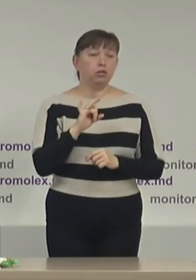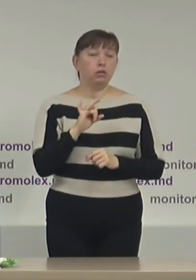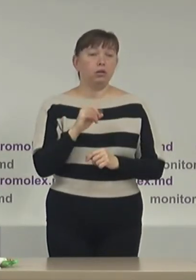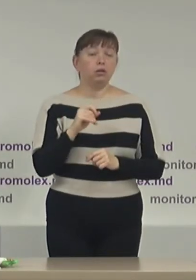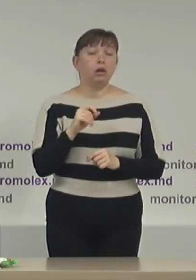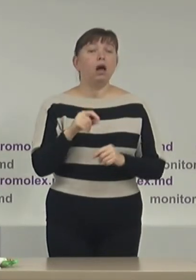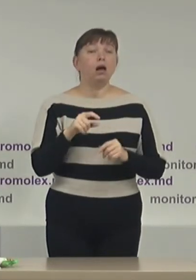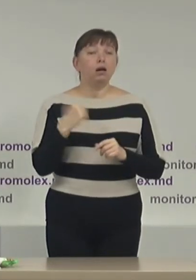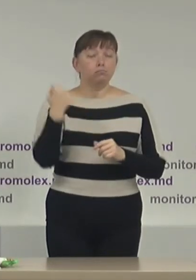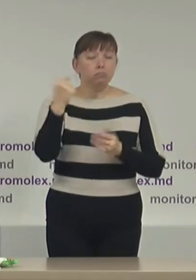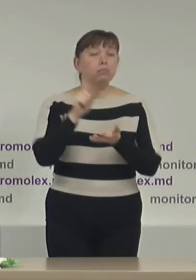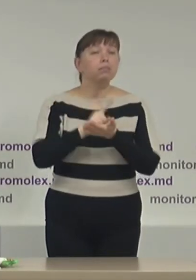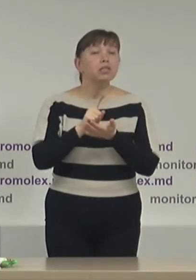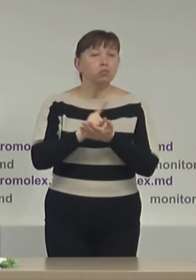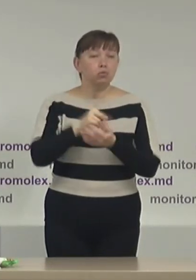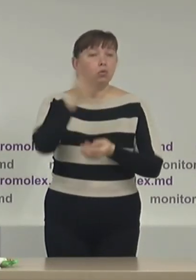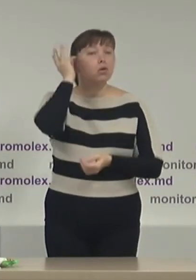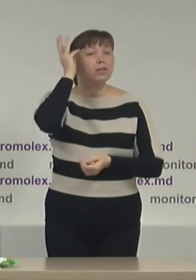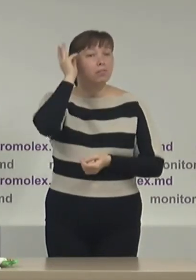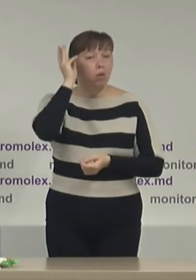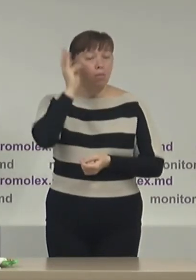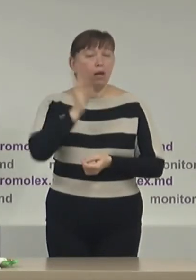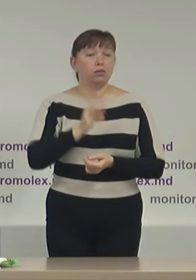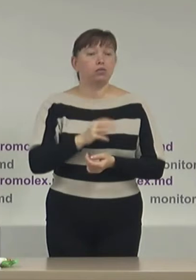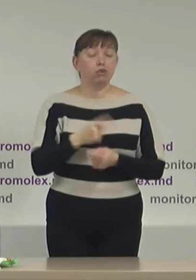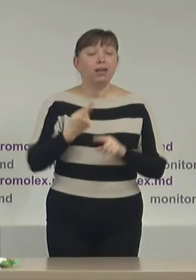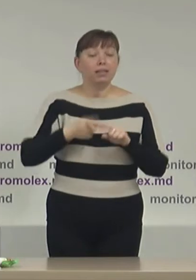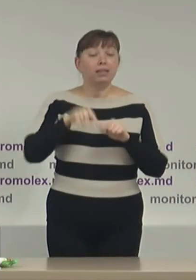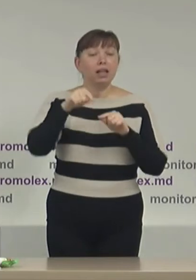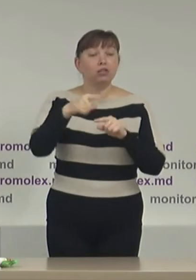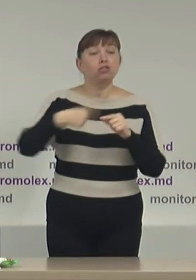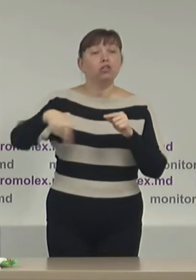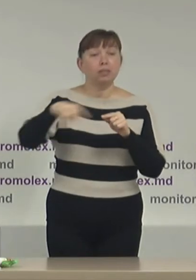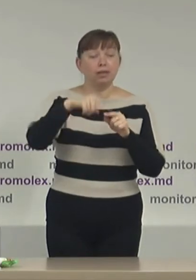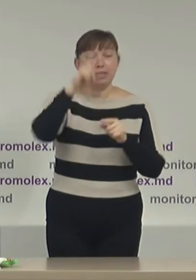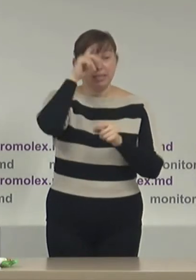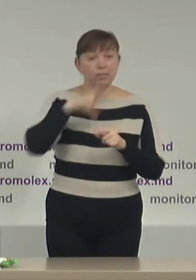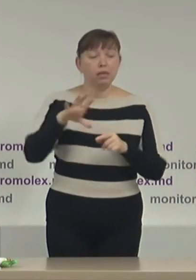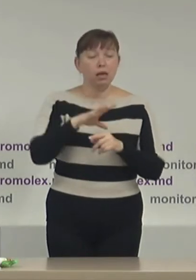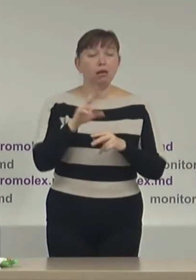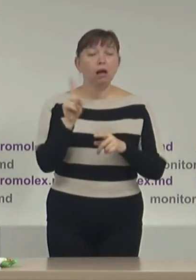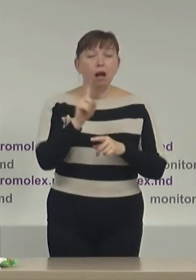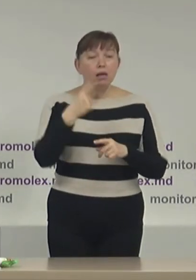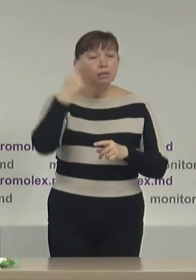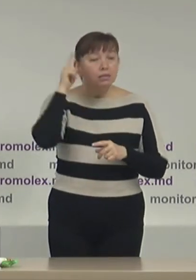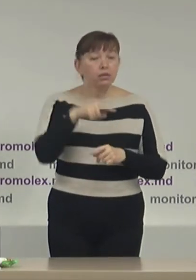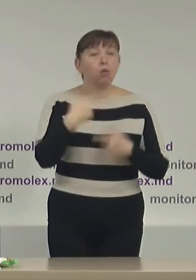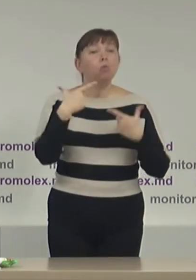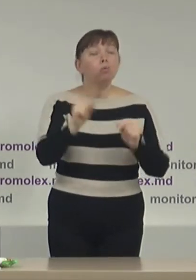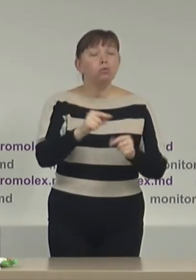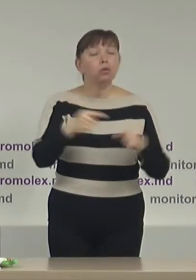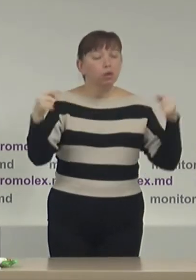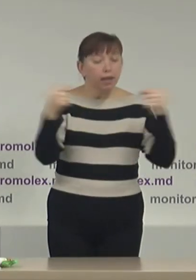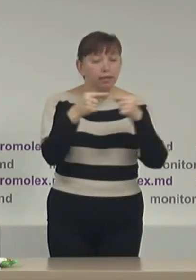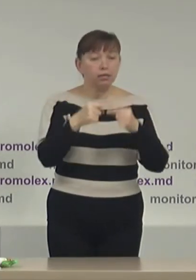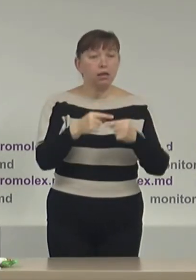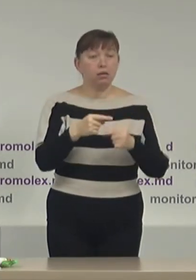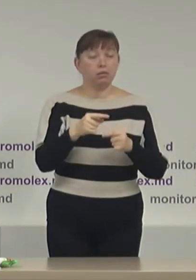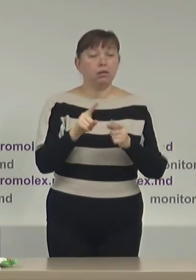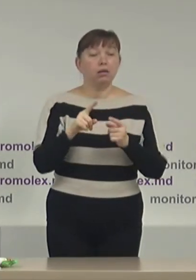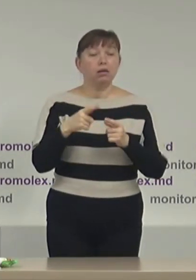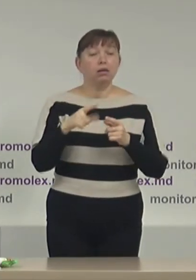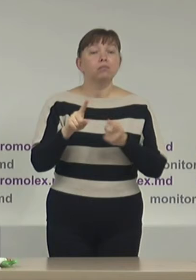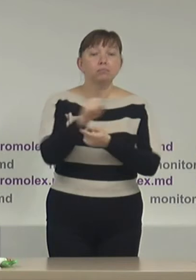Integration, and last but not least, of diplomatic missions from those countries, in order to see the